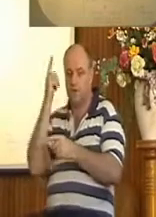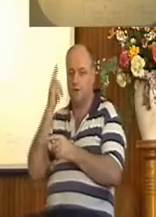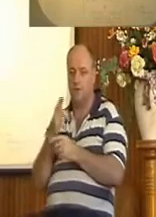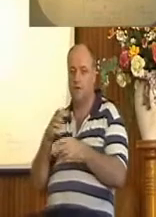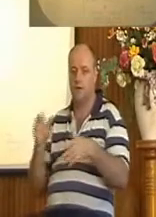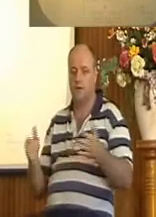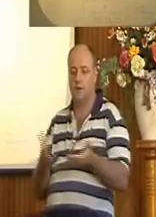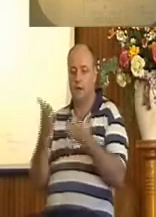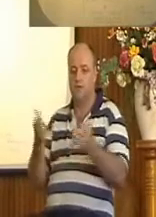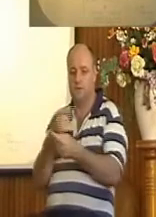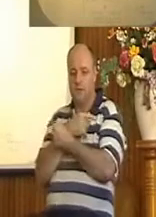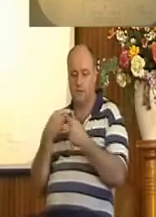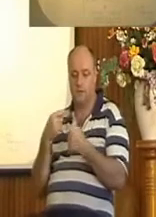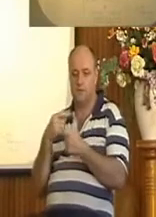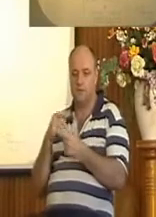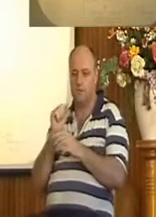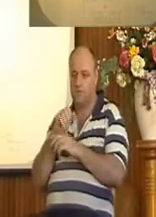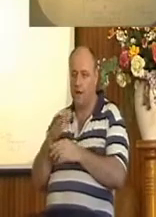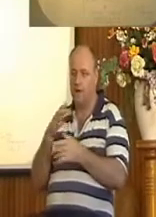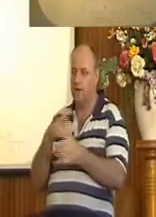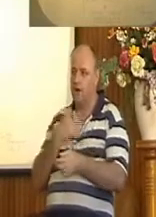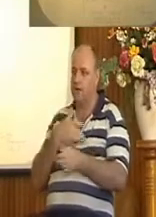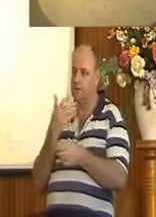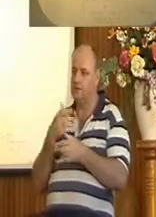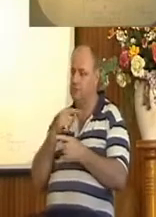rejuvenates the blood that gives life, and round and